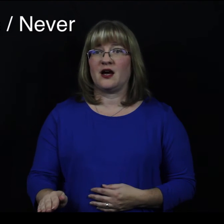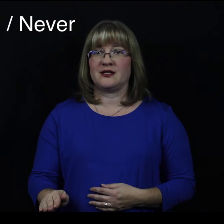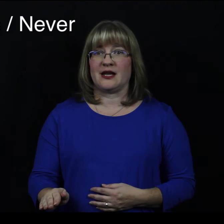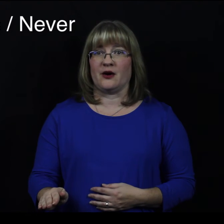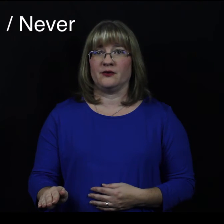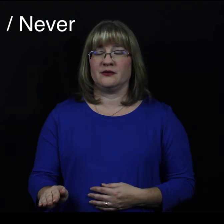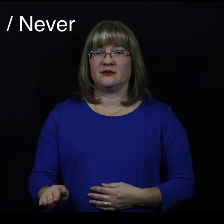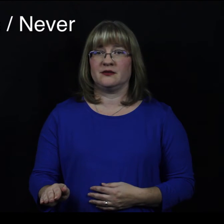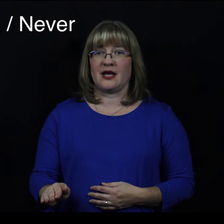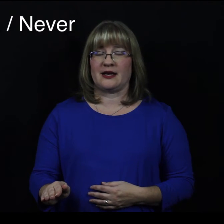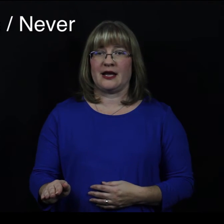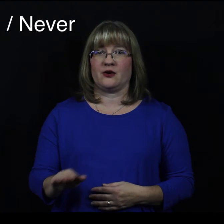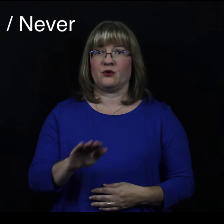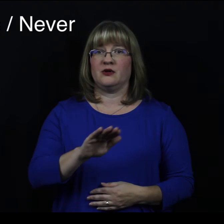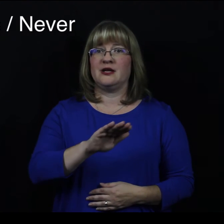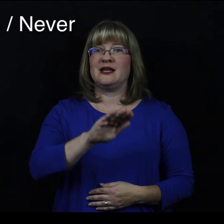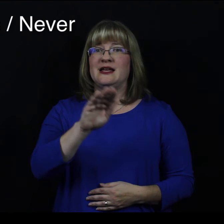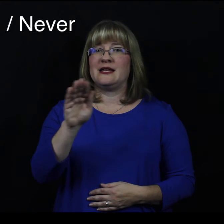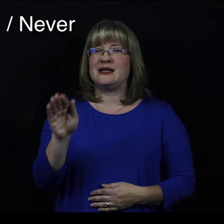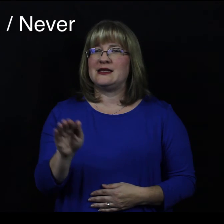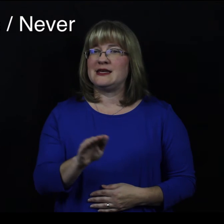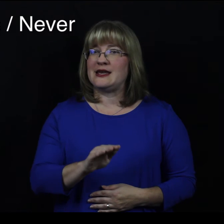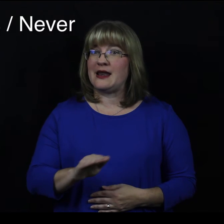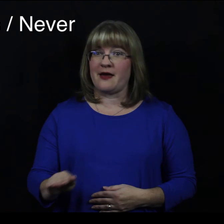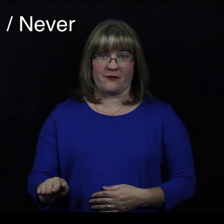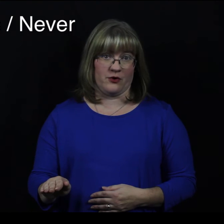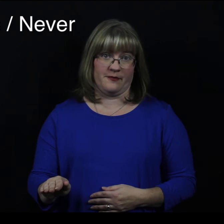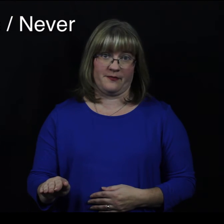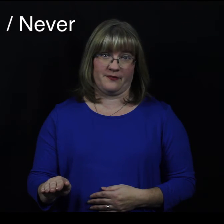cut down at an angle. Never.